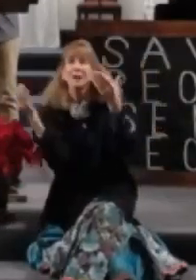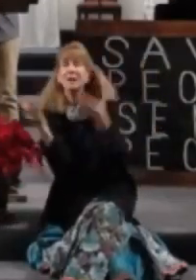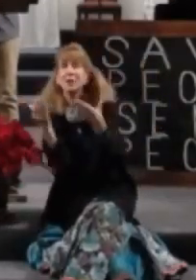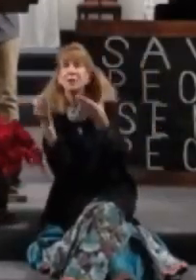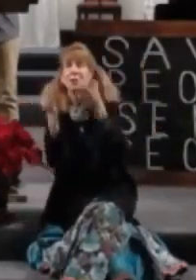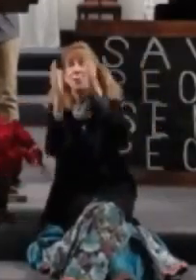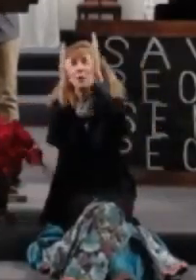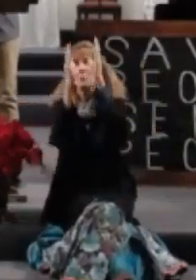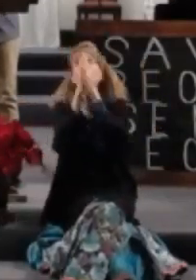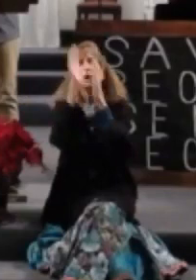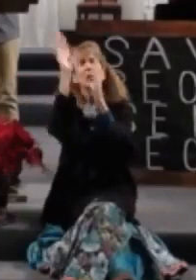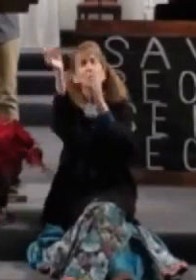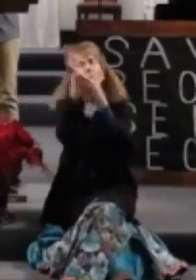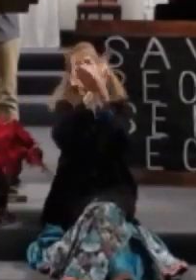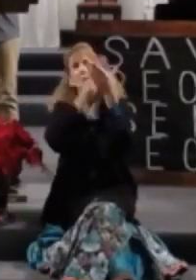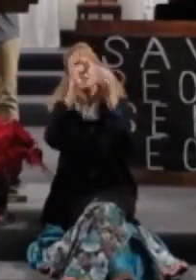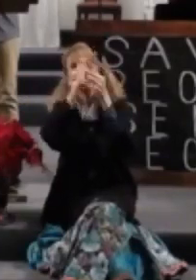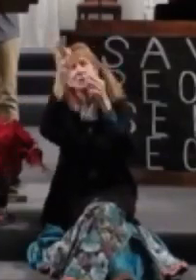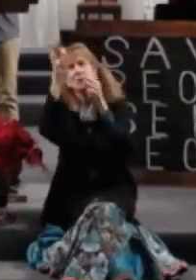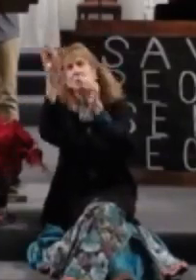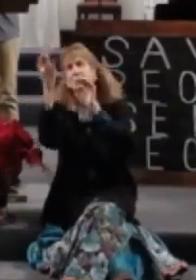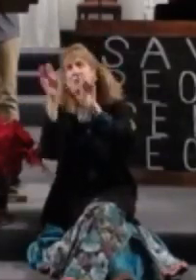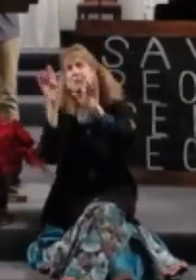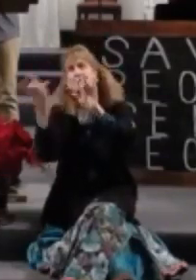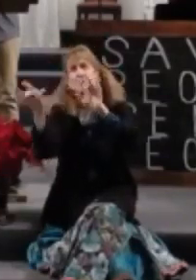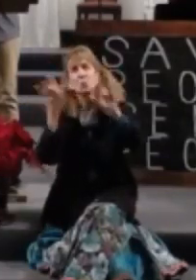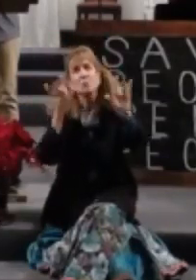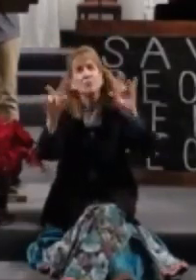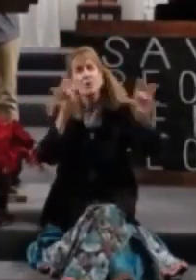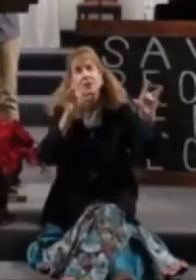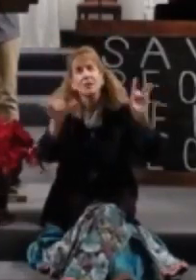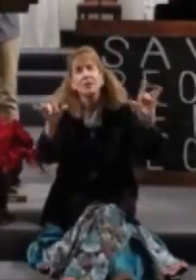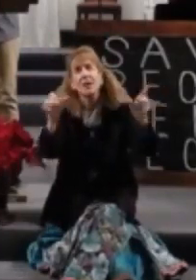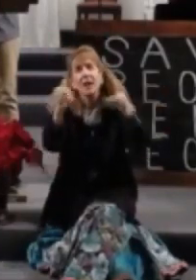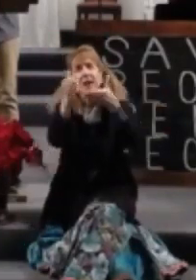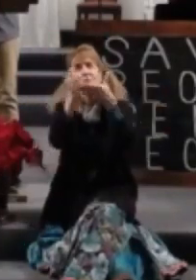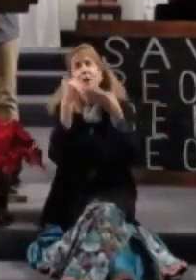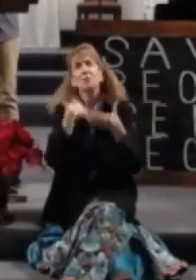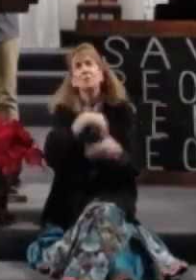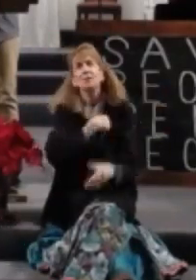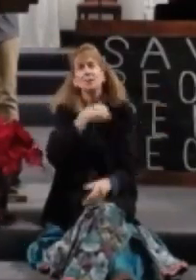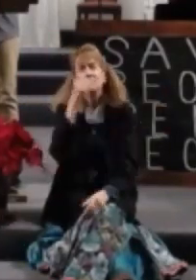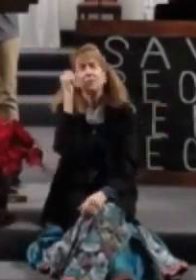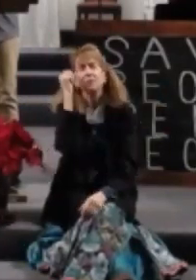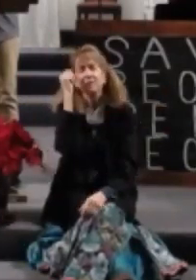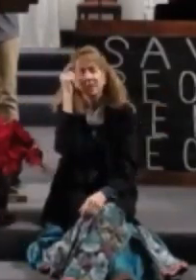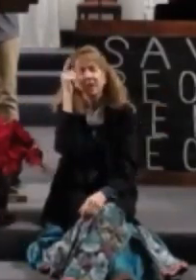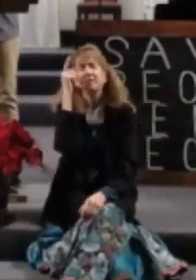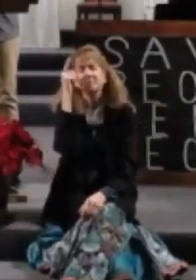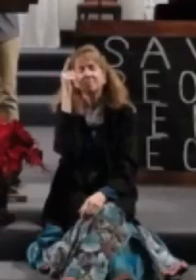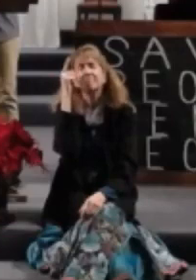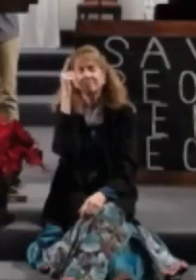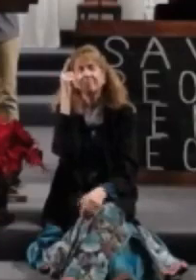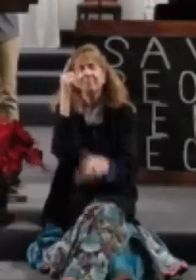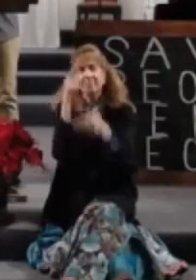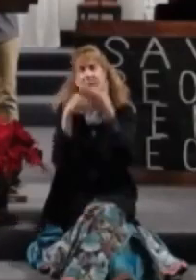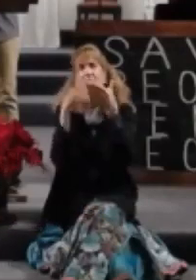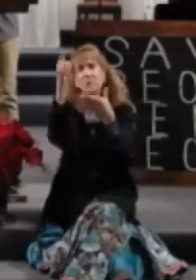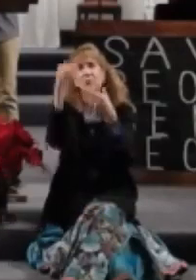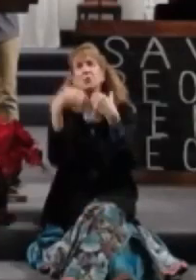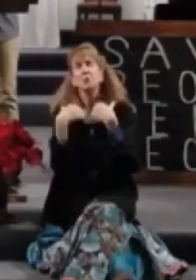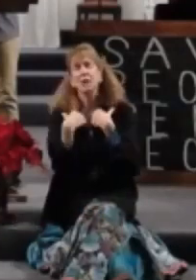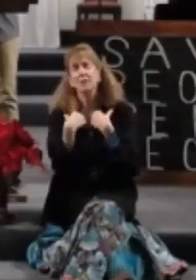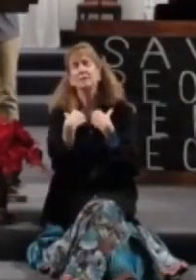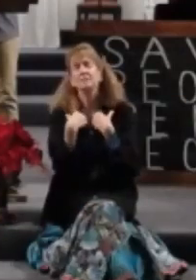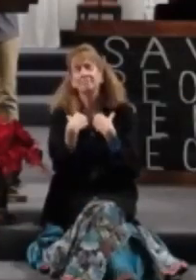would move within us to help us understand what you have for us,